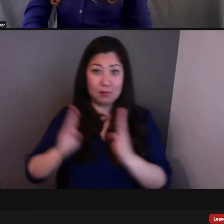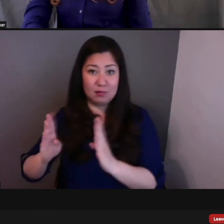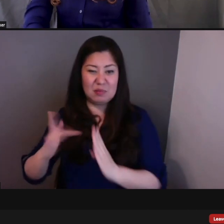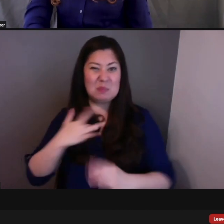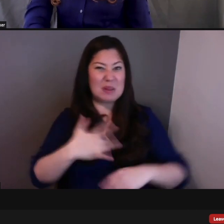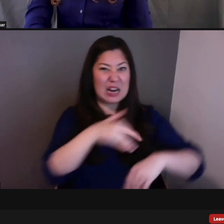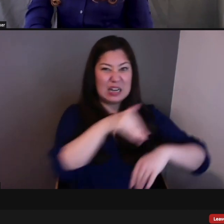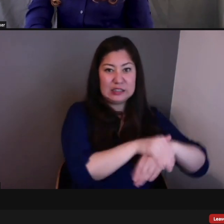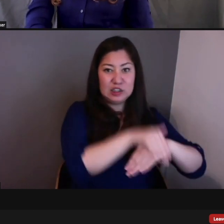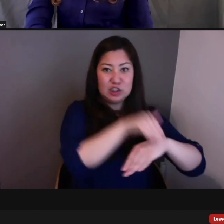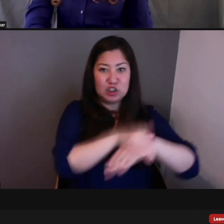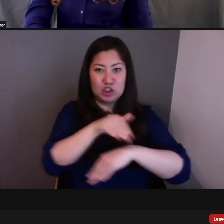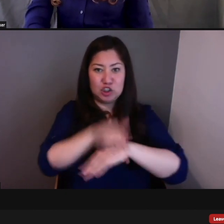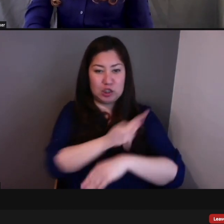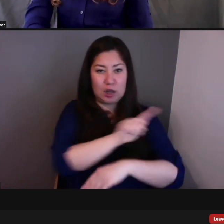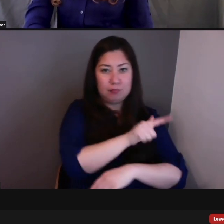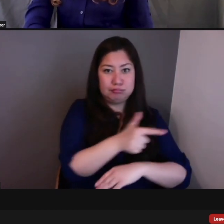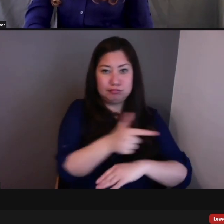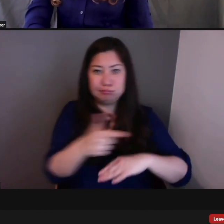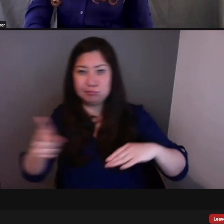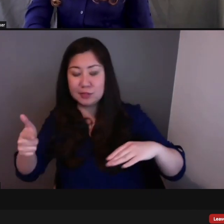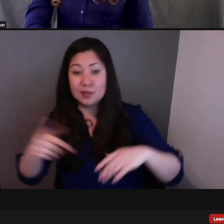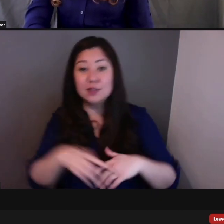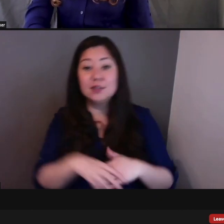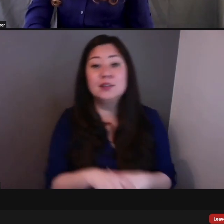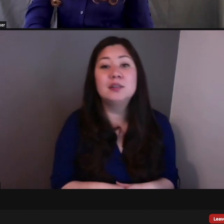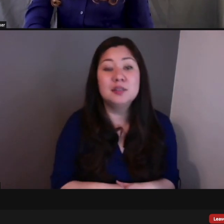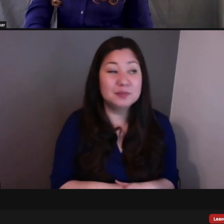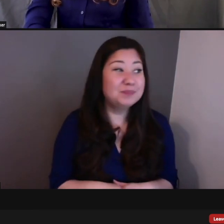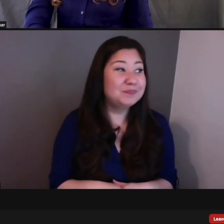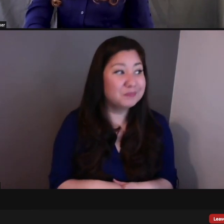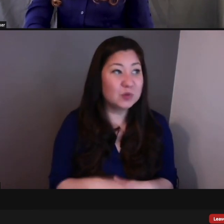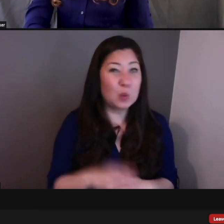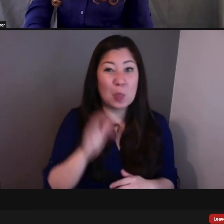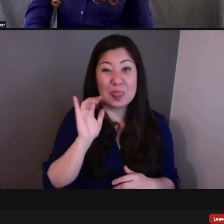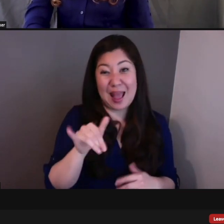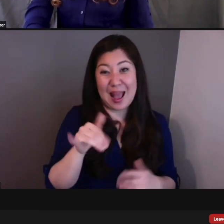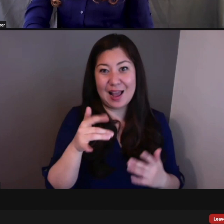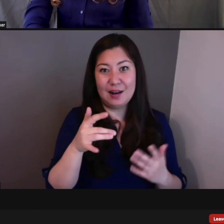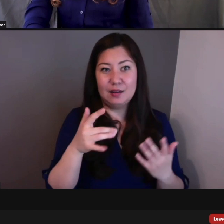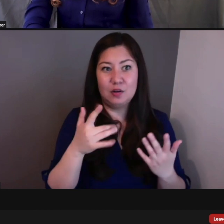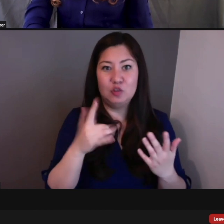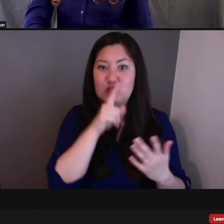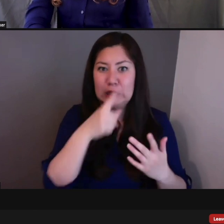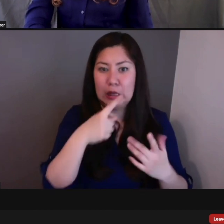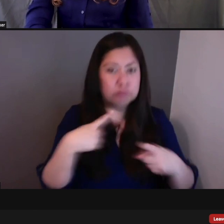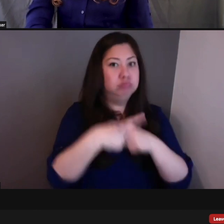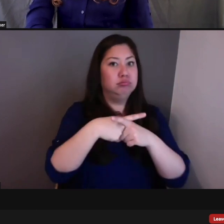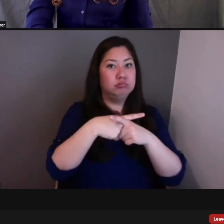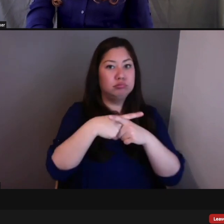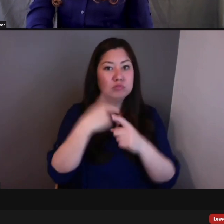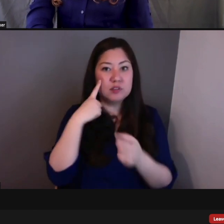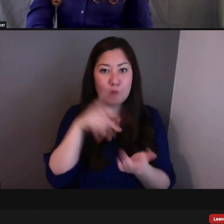Yes, and one English paragraph could be one short sentence in sign language.